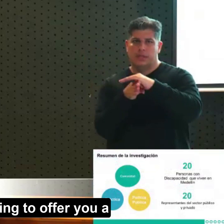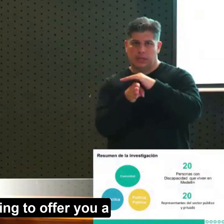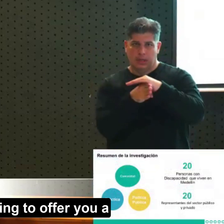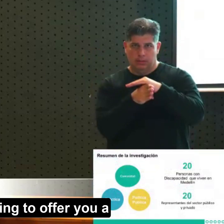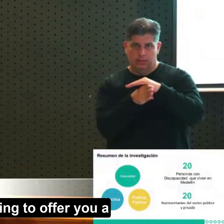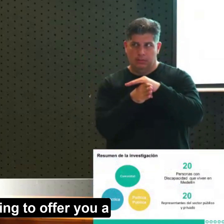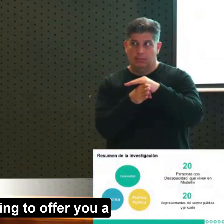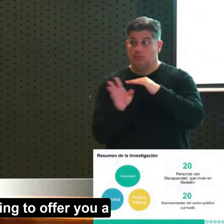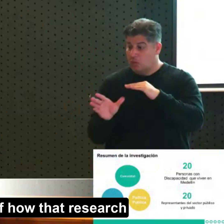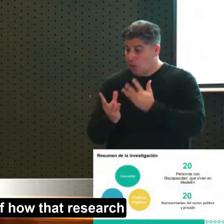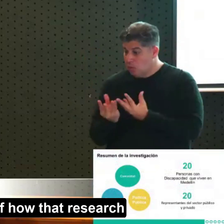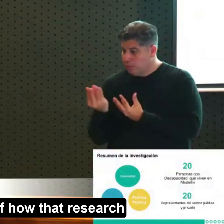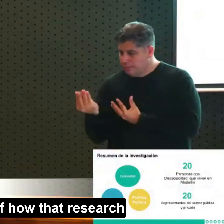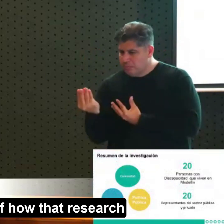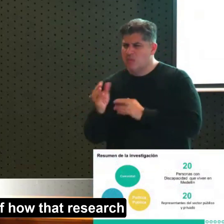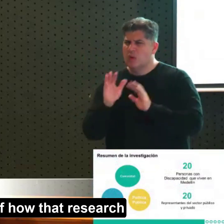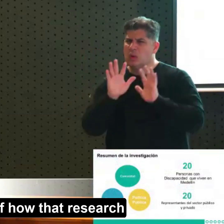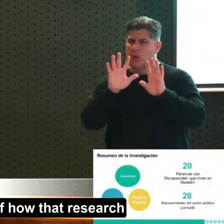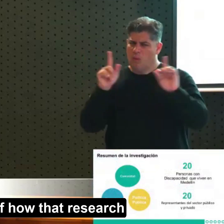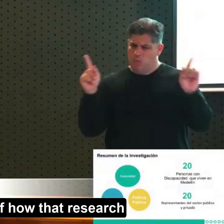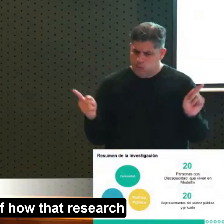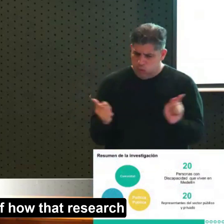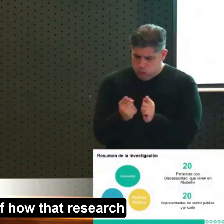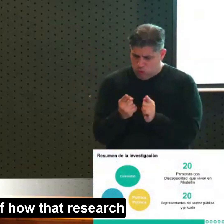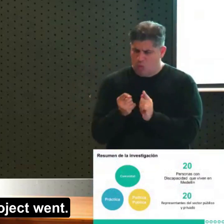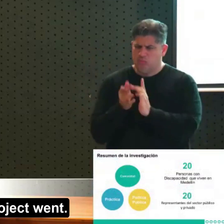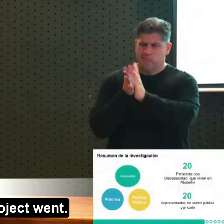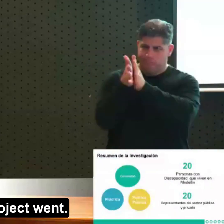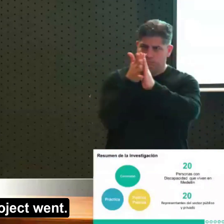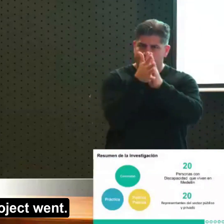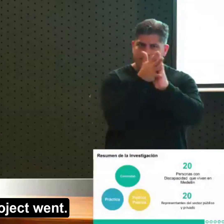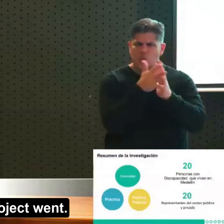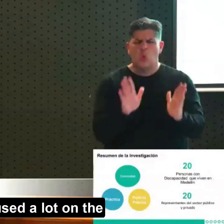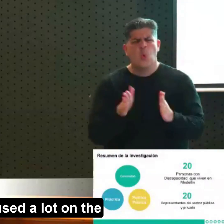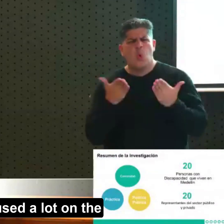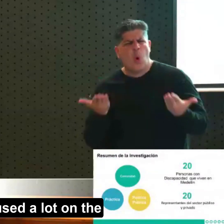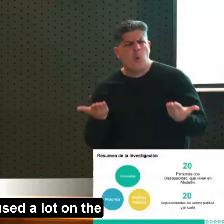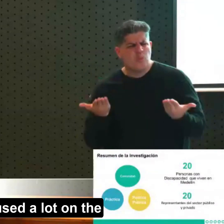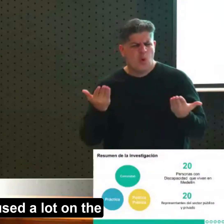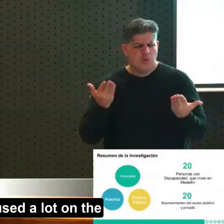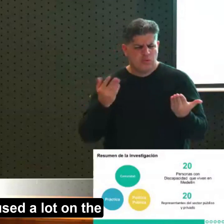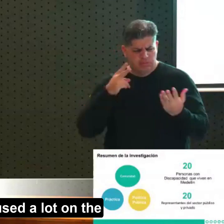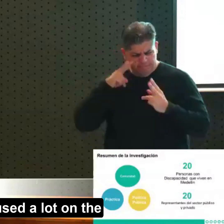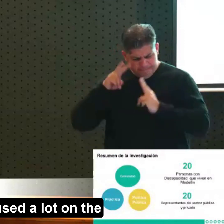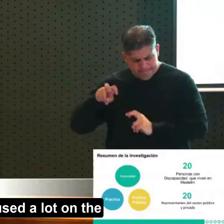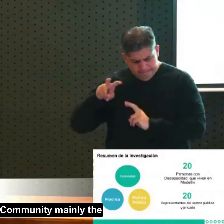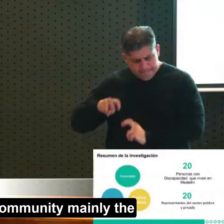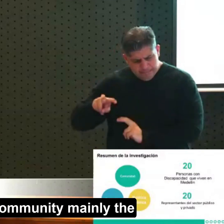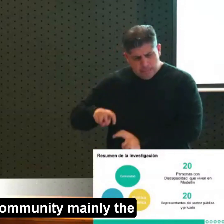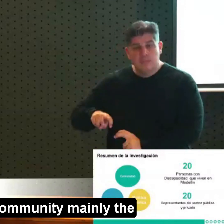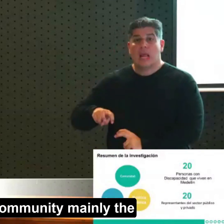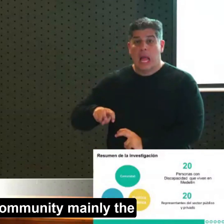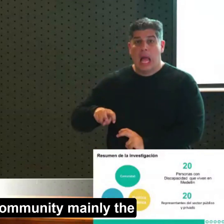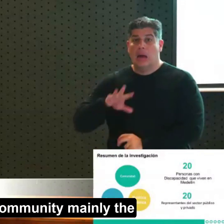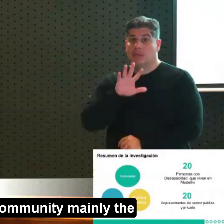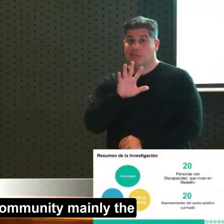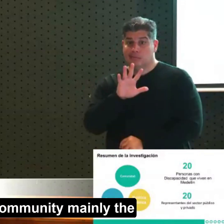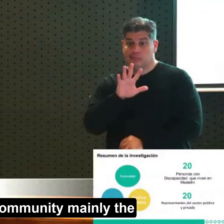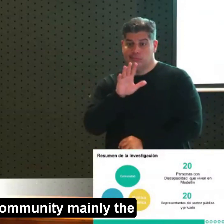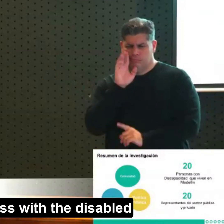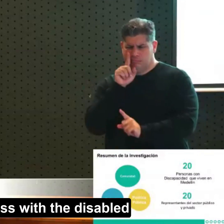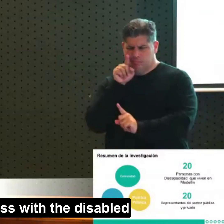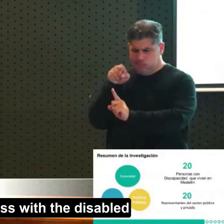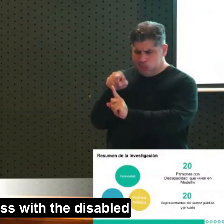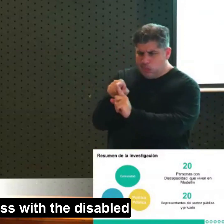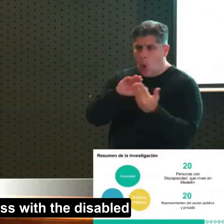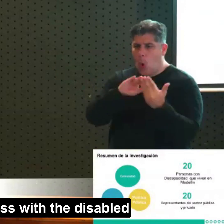We're going to offer you a summary of how that research project went. We focused a lot on the community, mainly